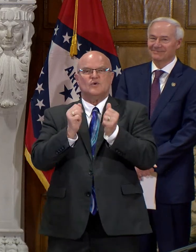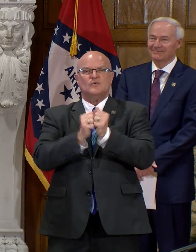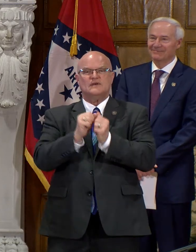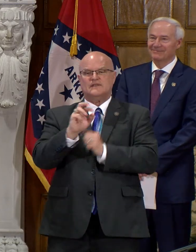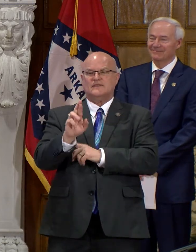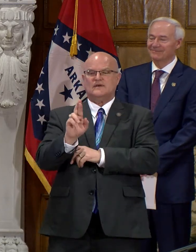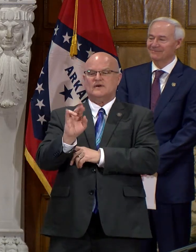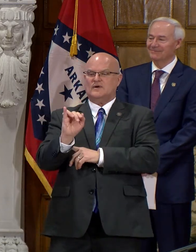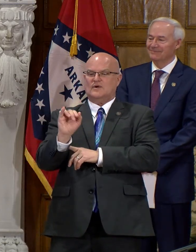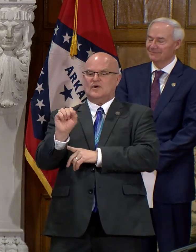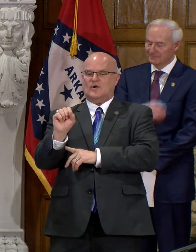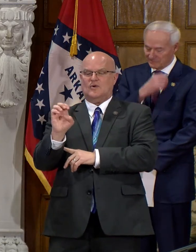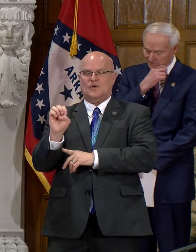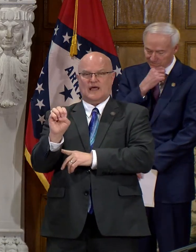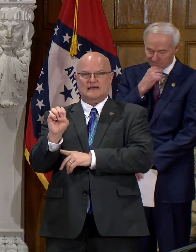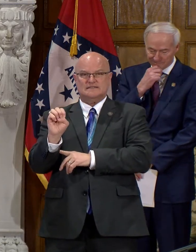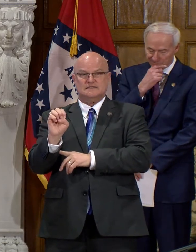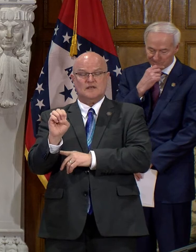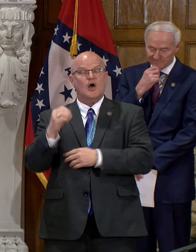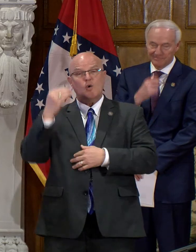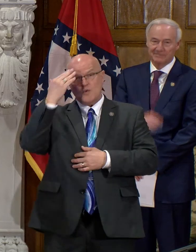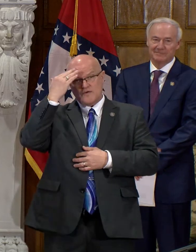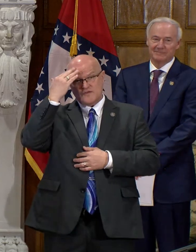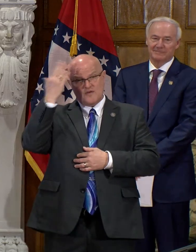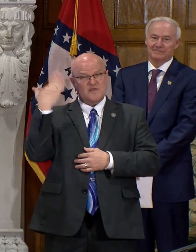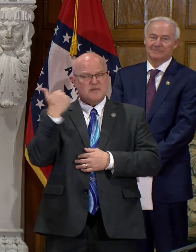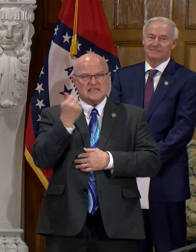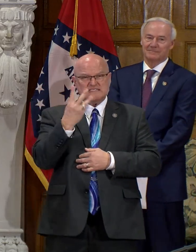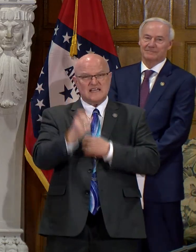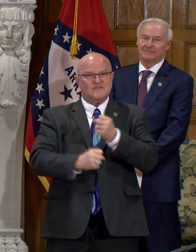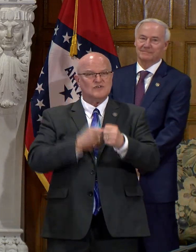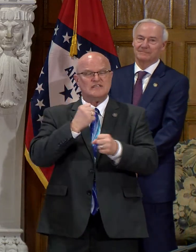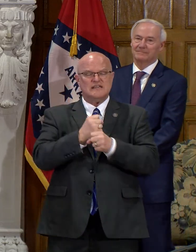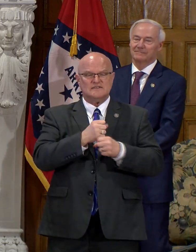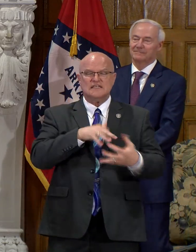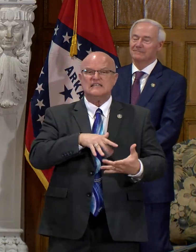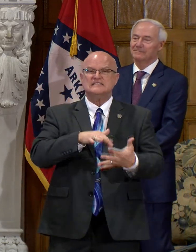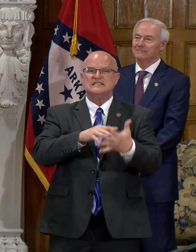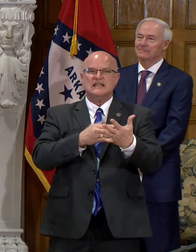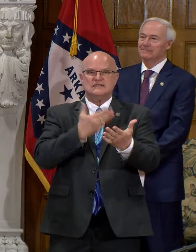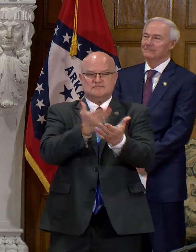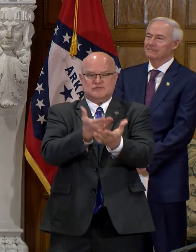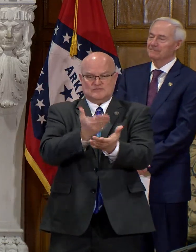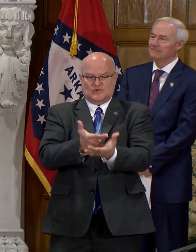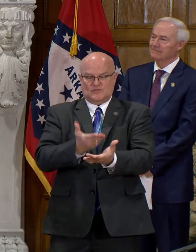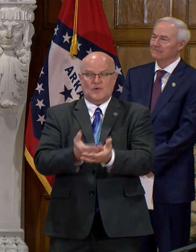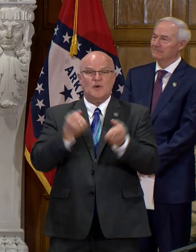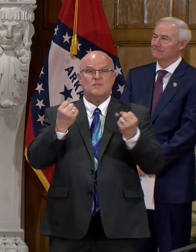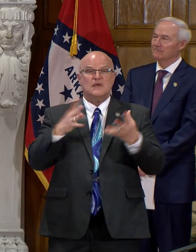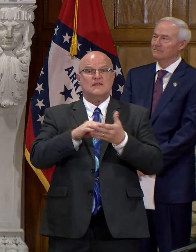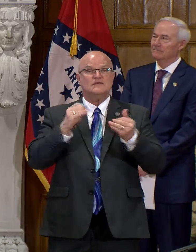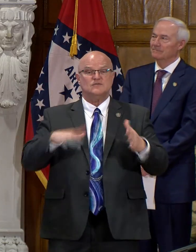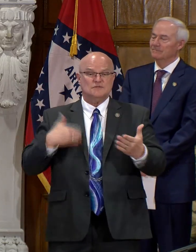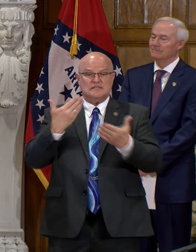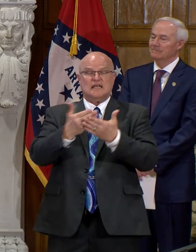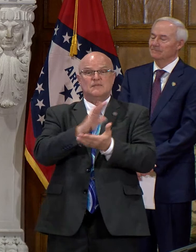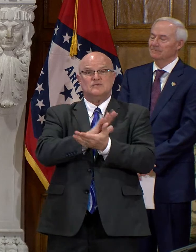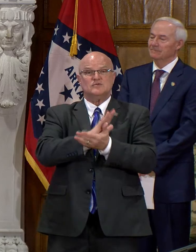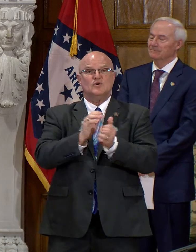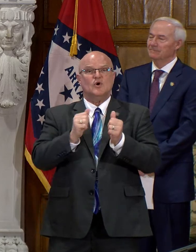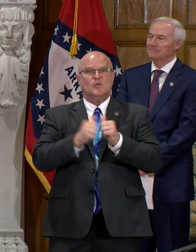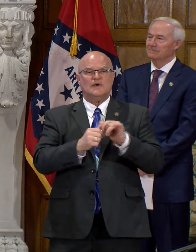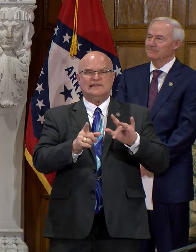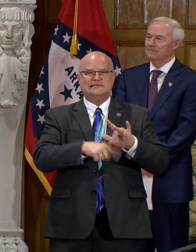initiative. We have known now for the last several years, and studies continue to show, that many of our students come to school with